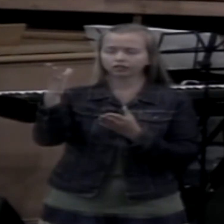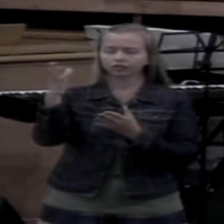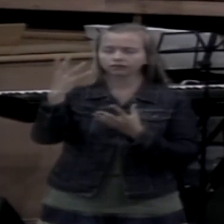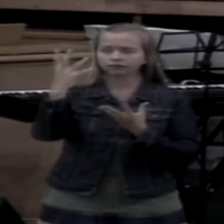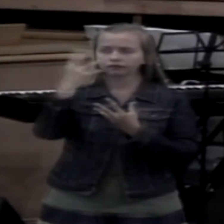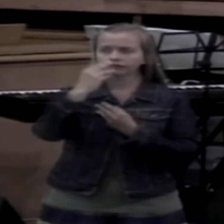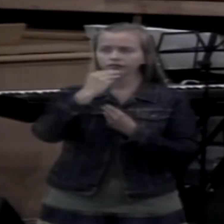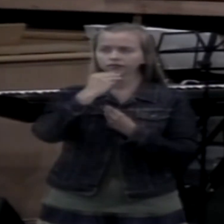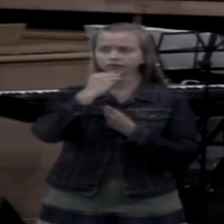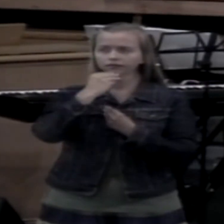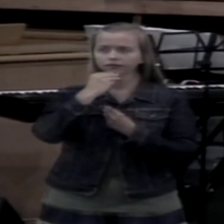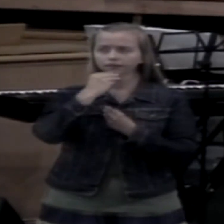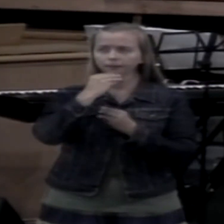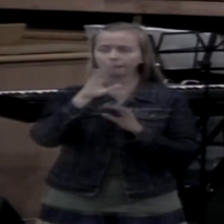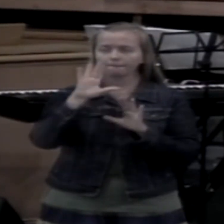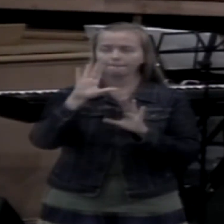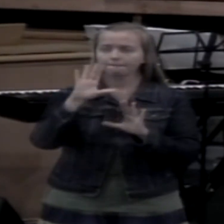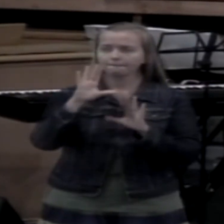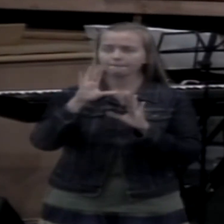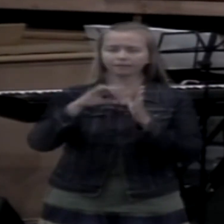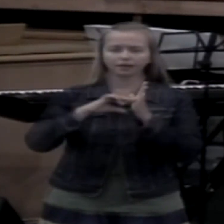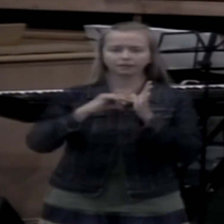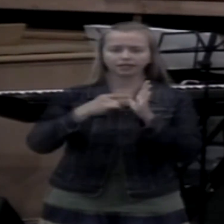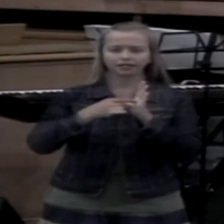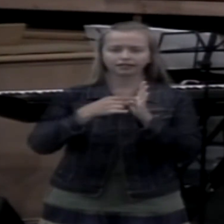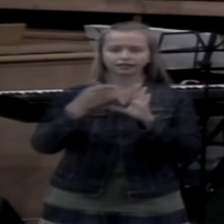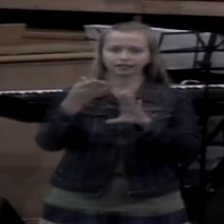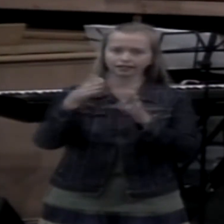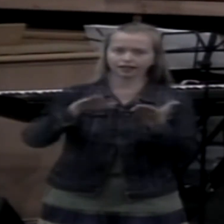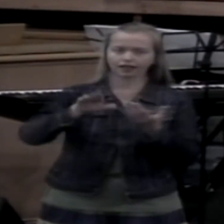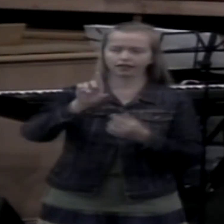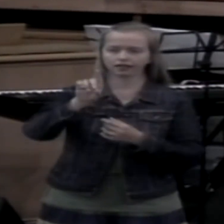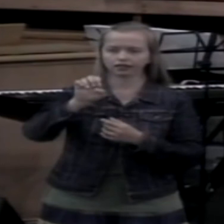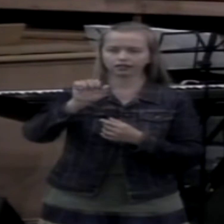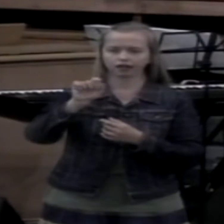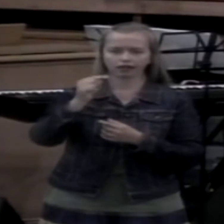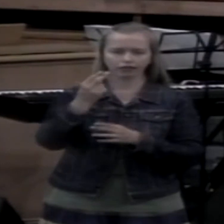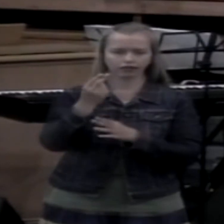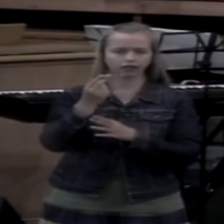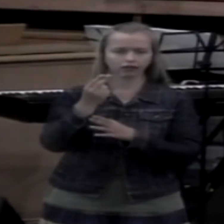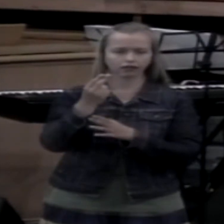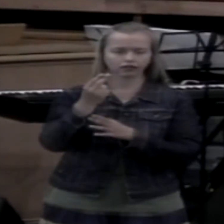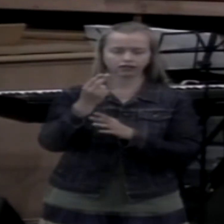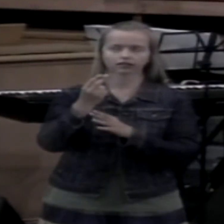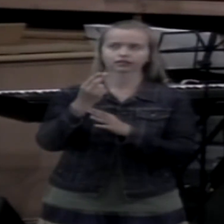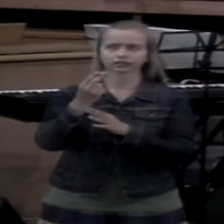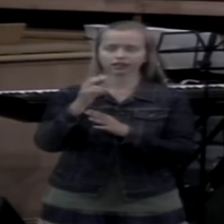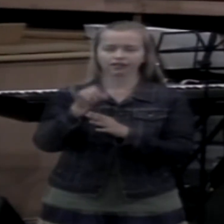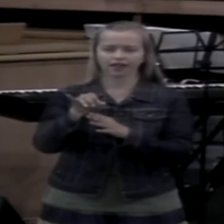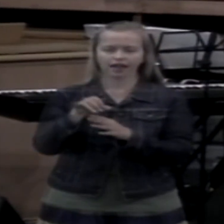it's all a symbol of death, death to self. From the Garden of Gethsemane